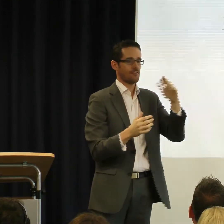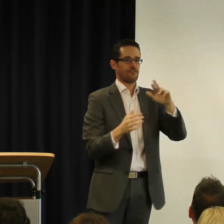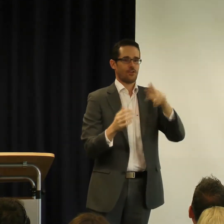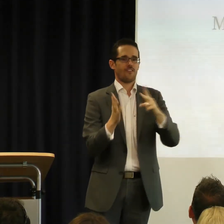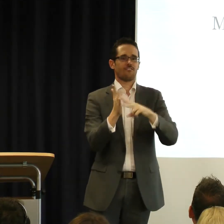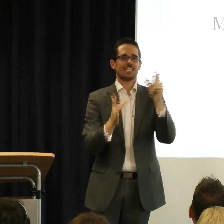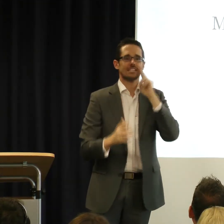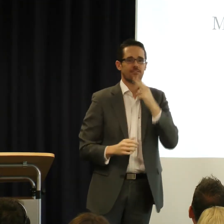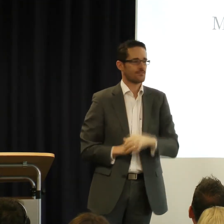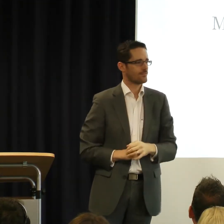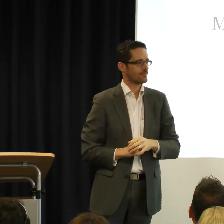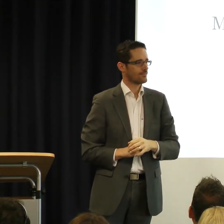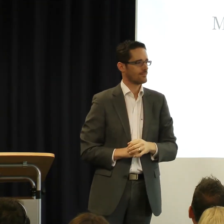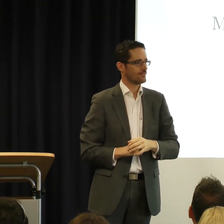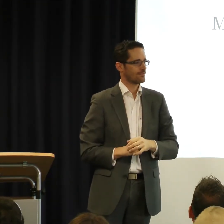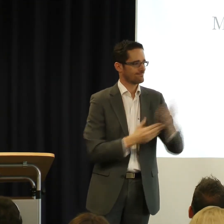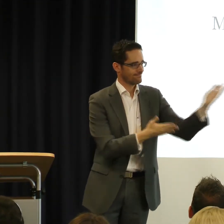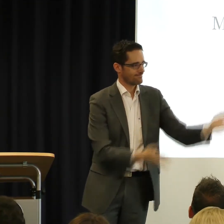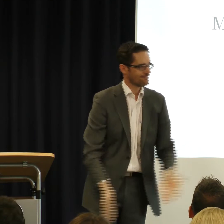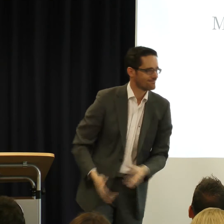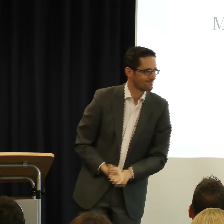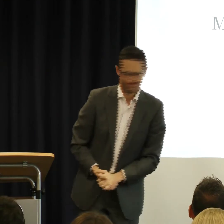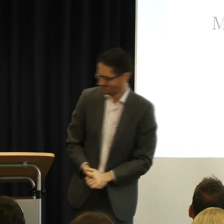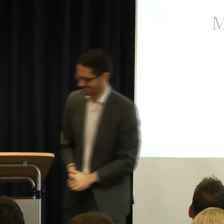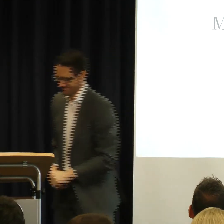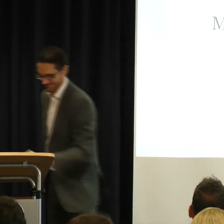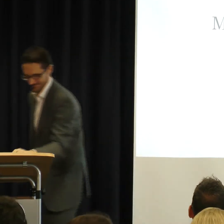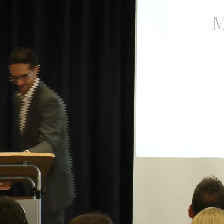Adam to the stage. Mac will be speaking from the VicDeaf perspective.